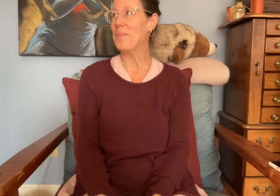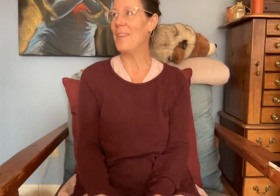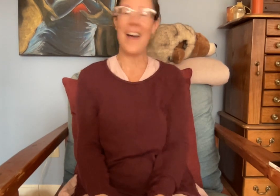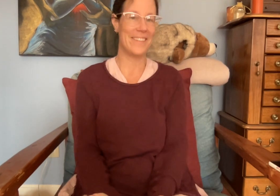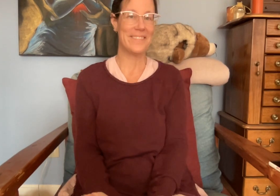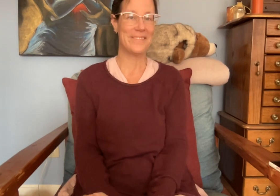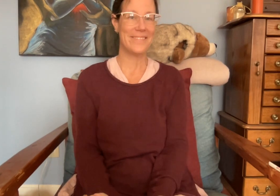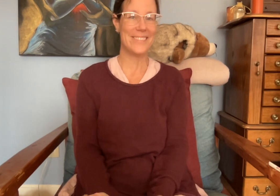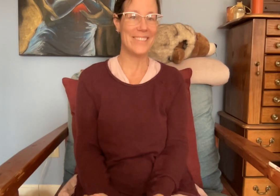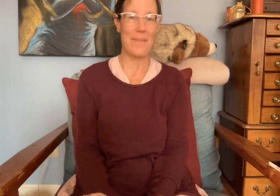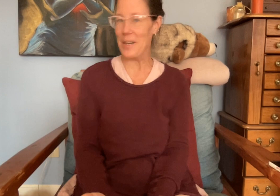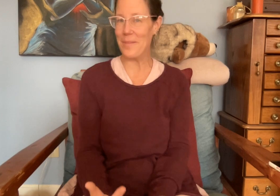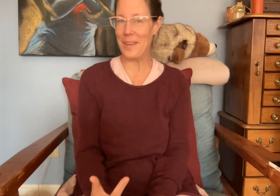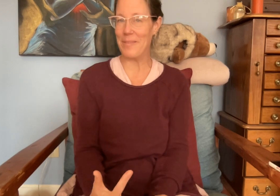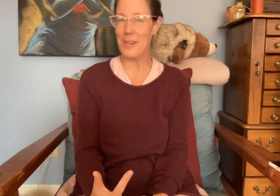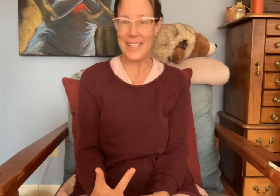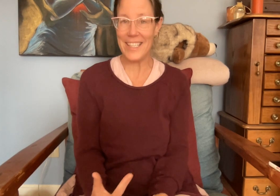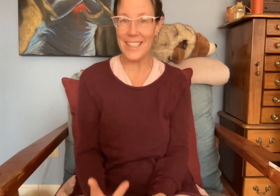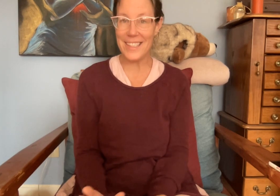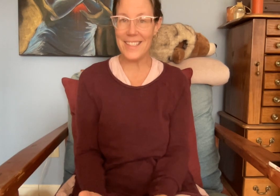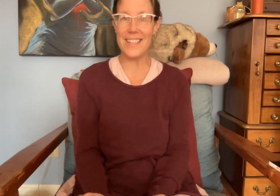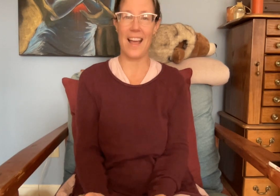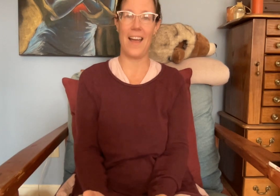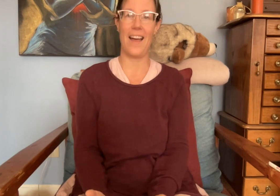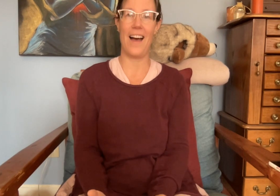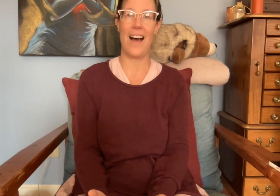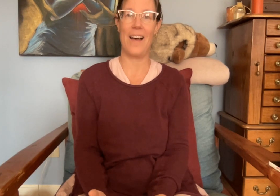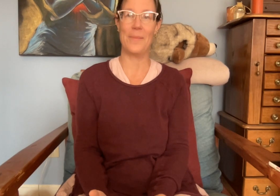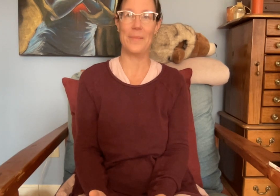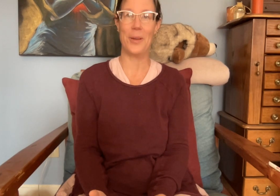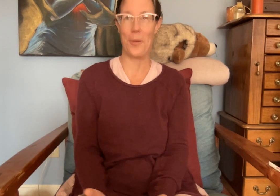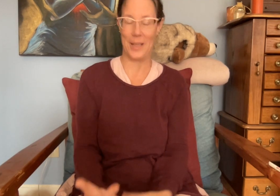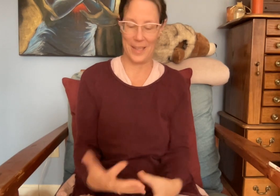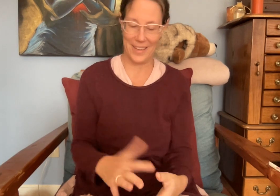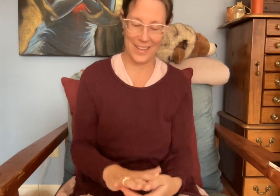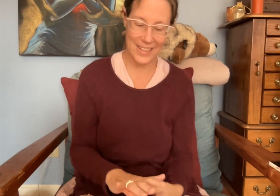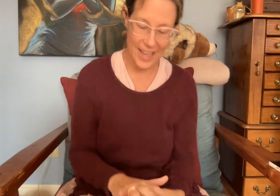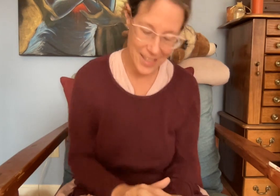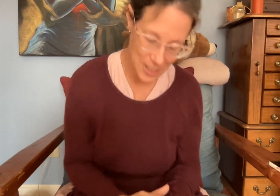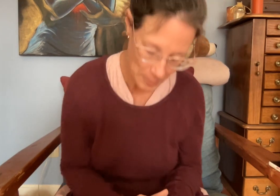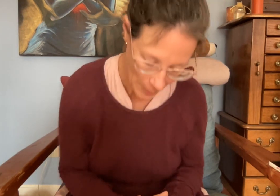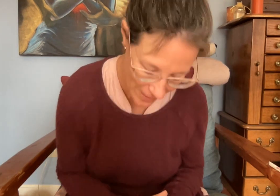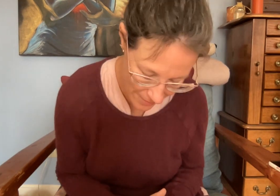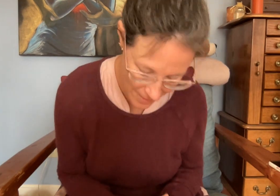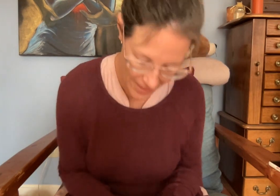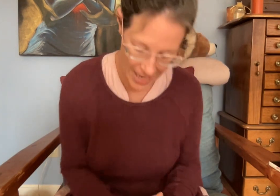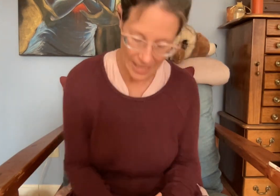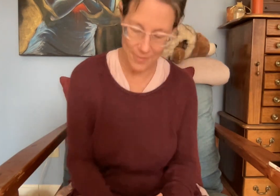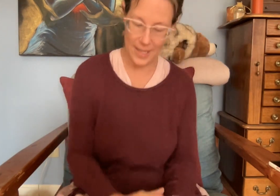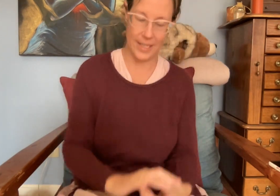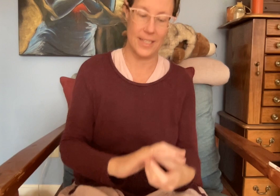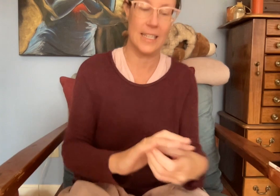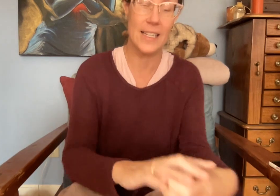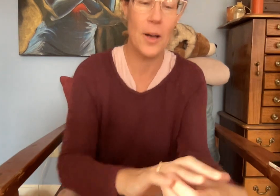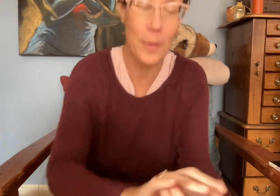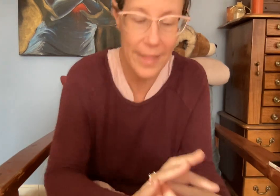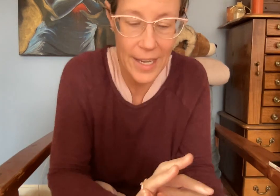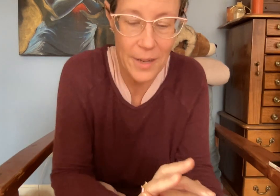Yeah. Let me know if you have questions. Totally excited to work on any of it in detail with any of